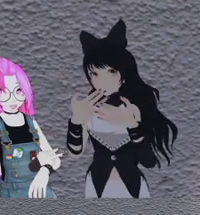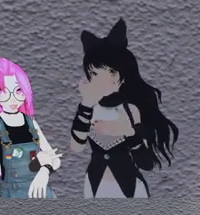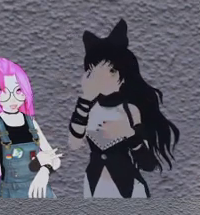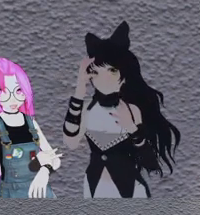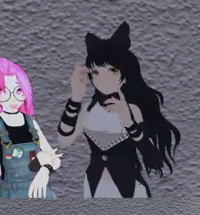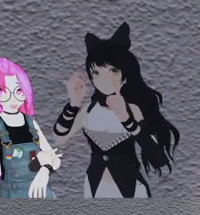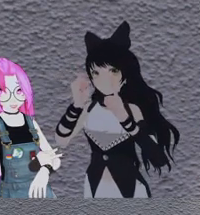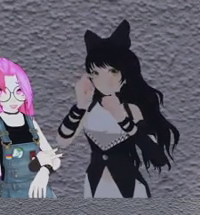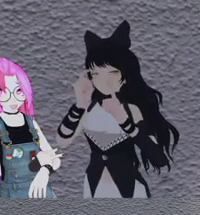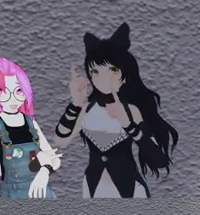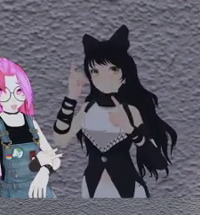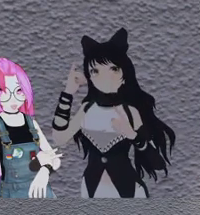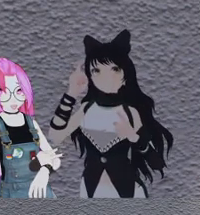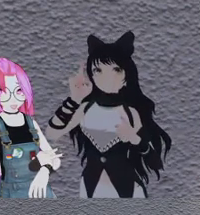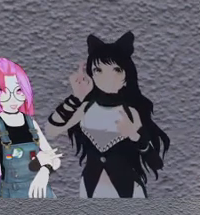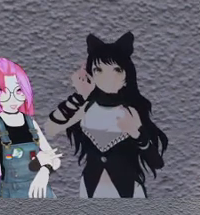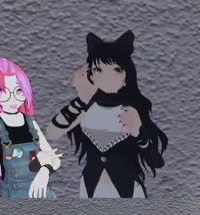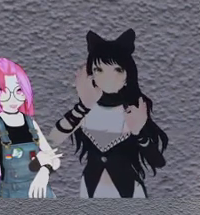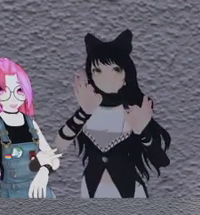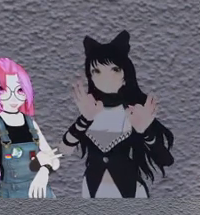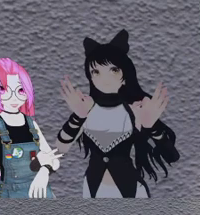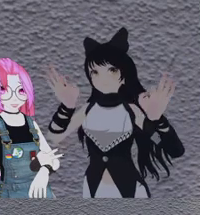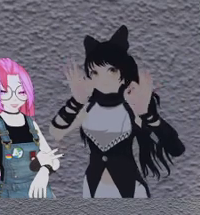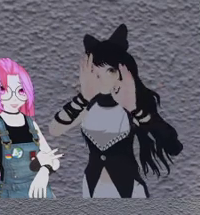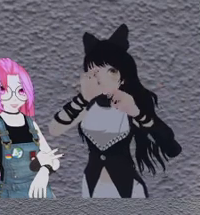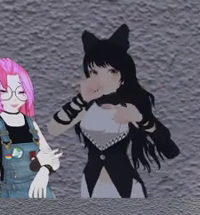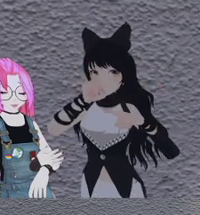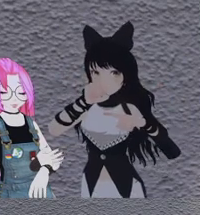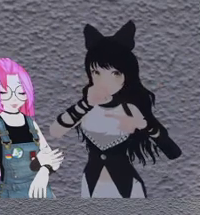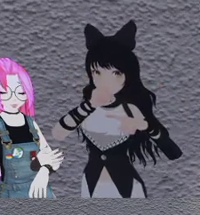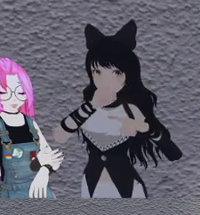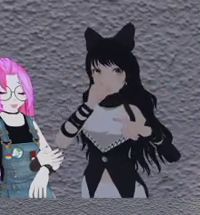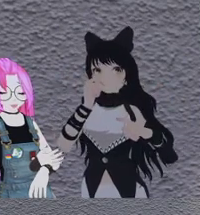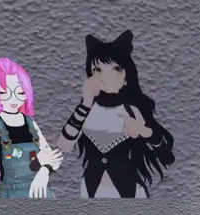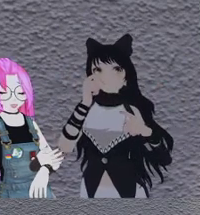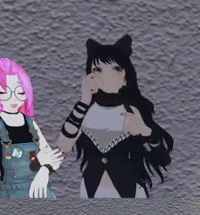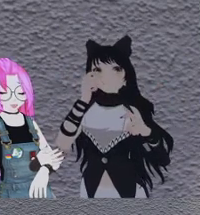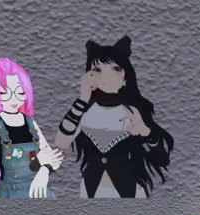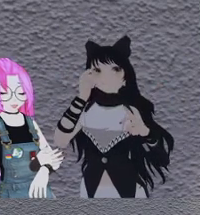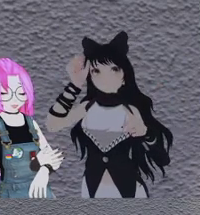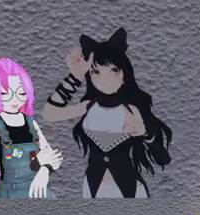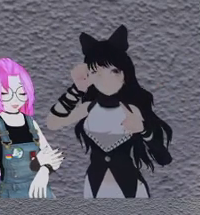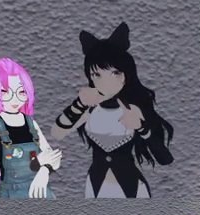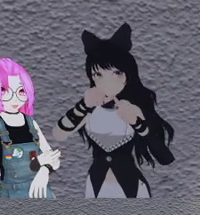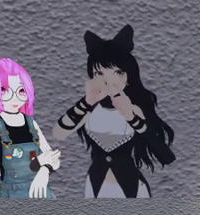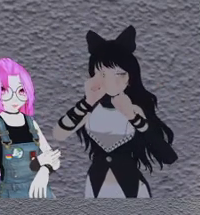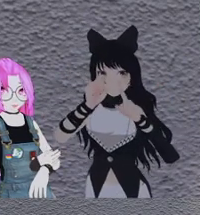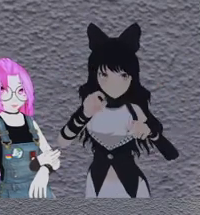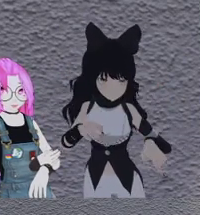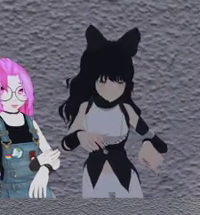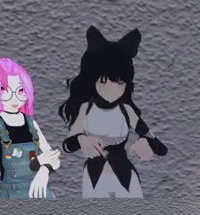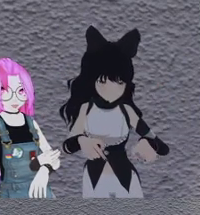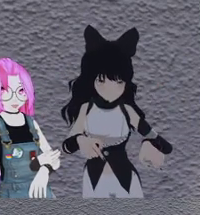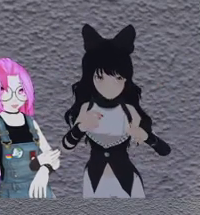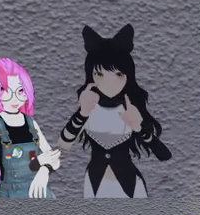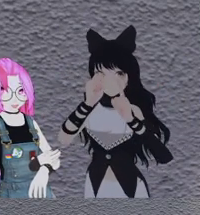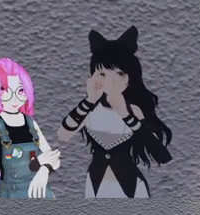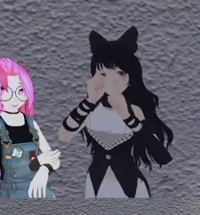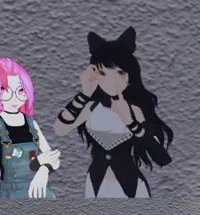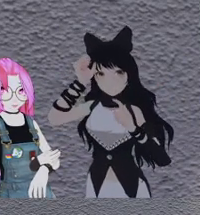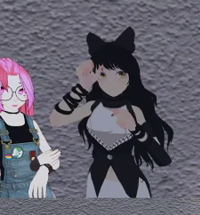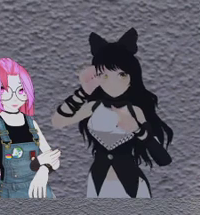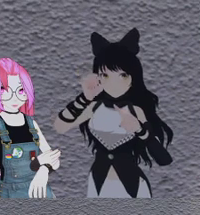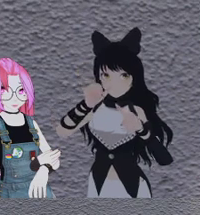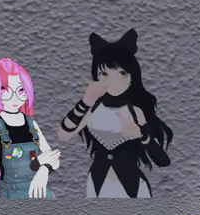all learned new words. It's really important for you to practice these so you can remember